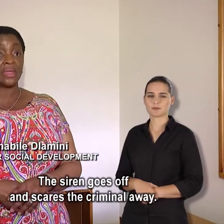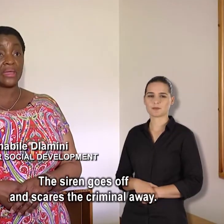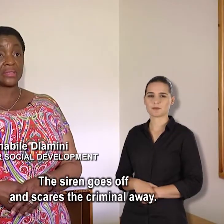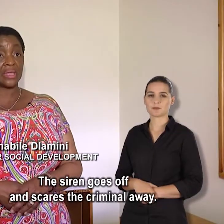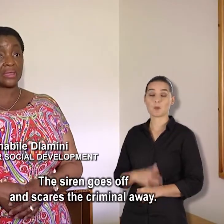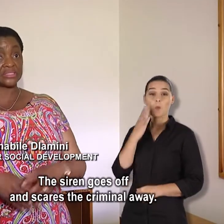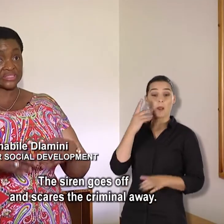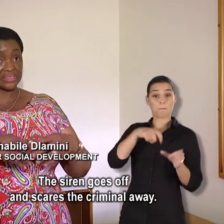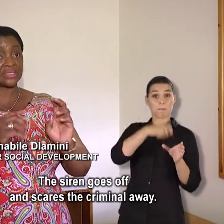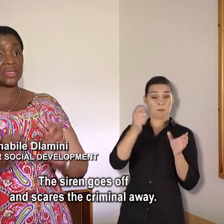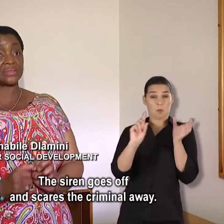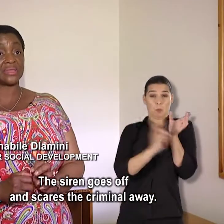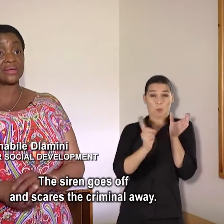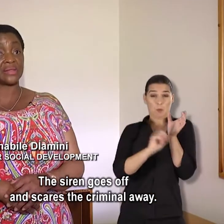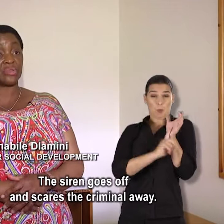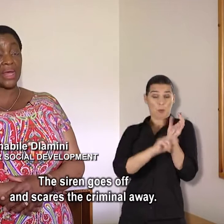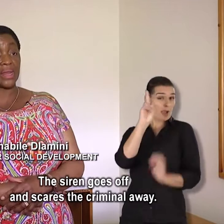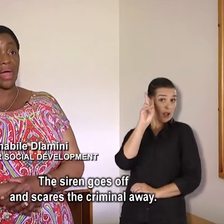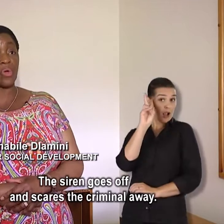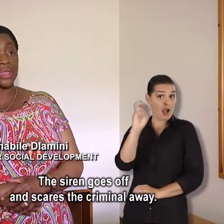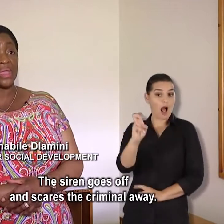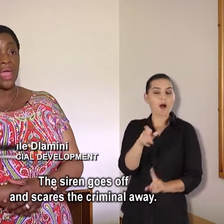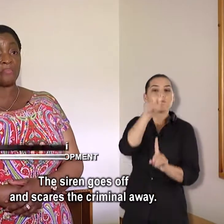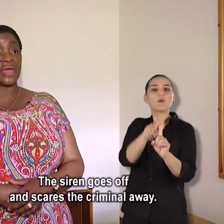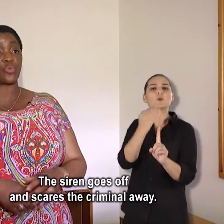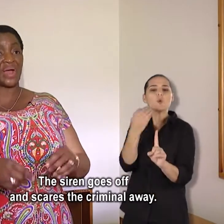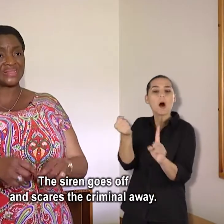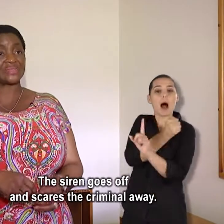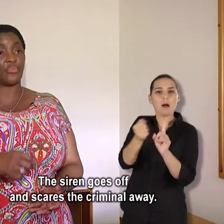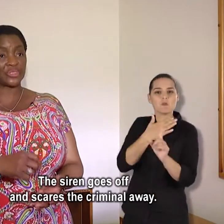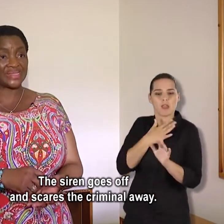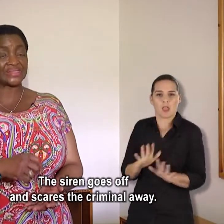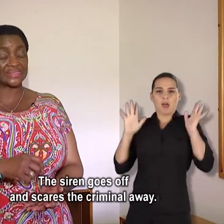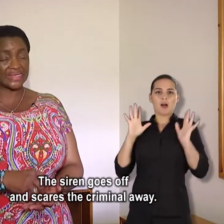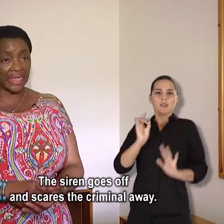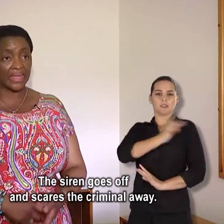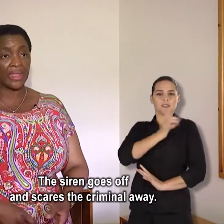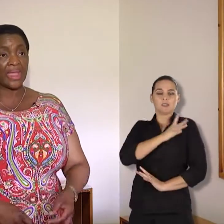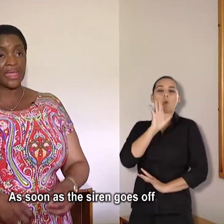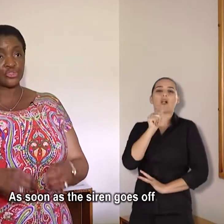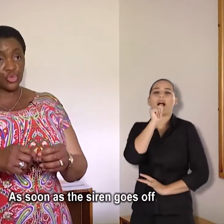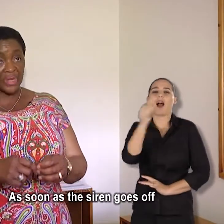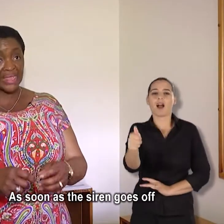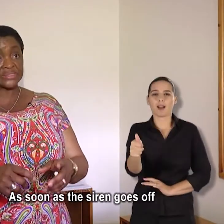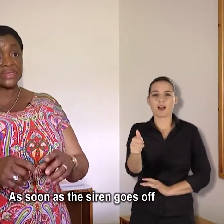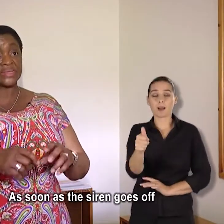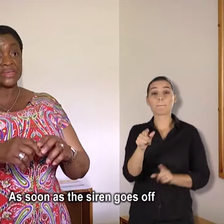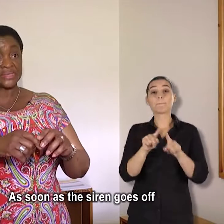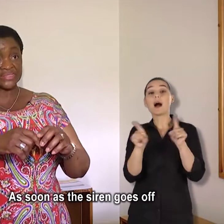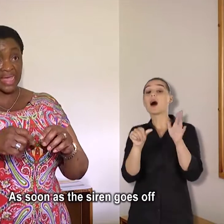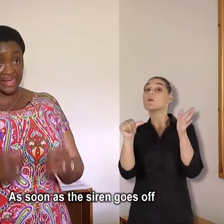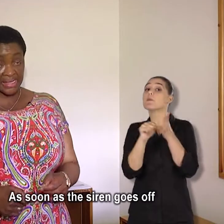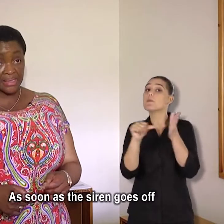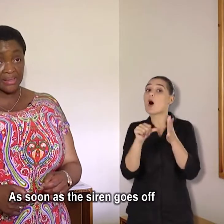screams and sends the criminal away. But what is important is that as soon as